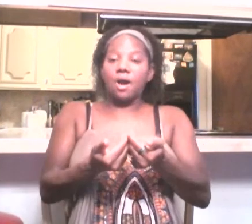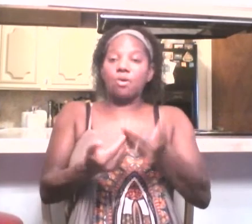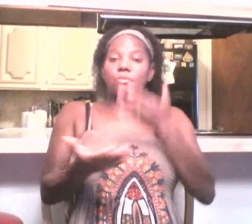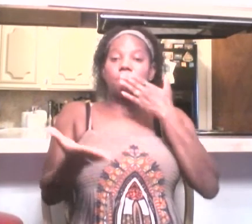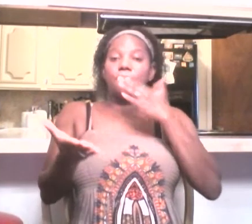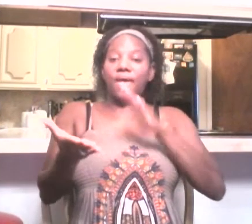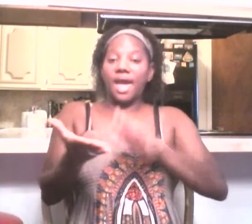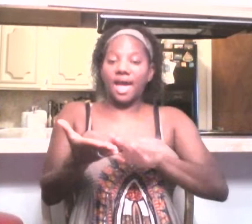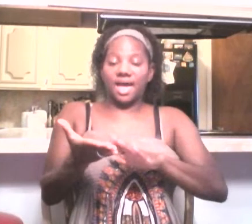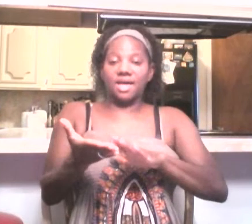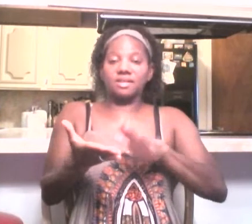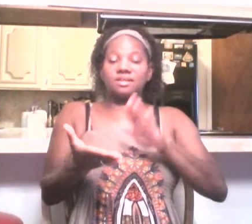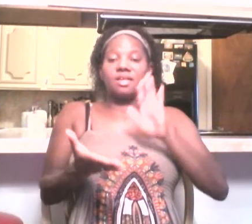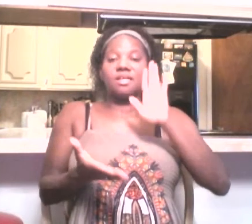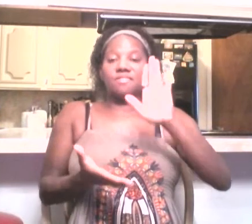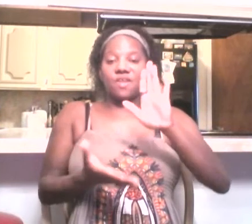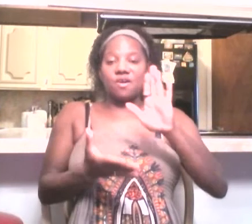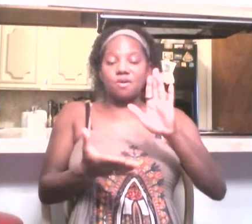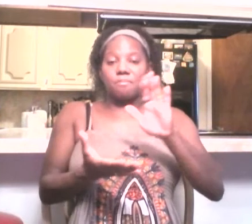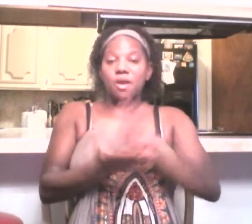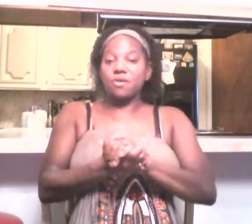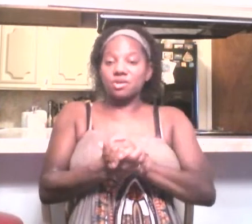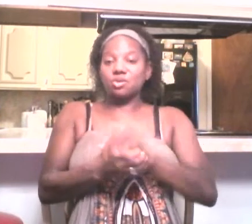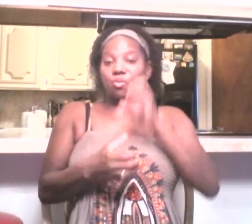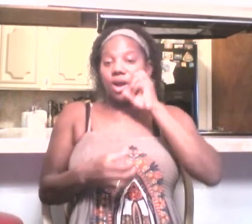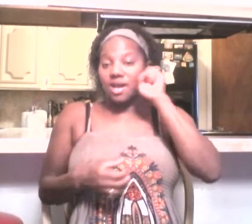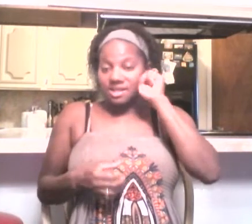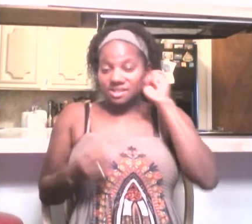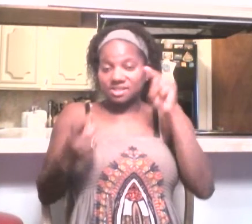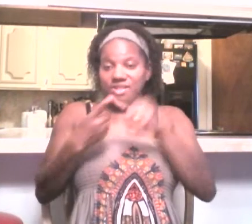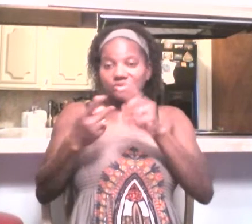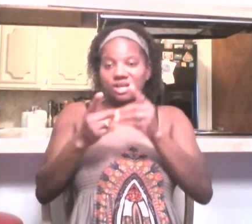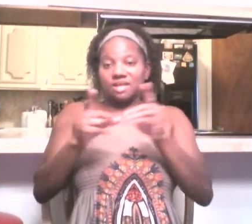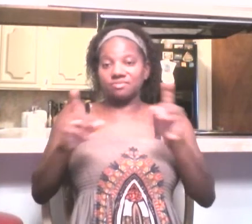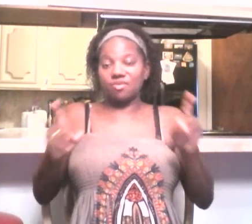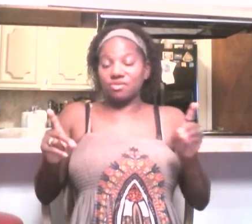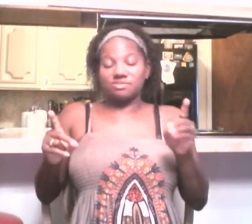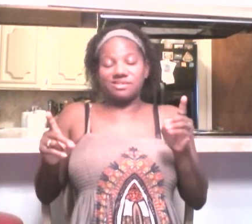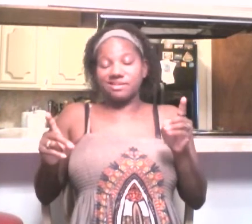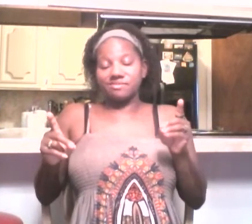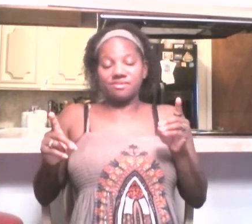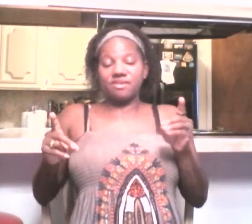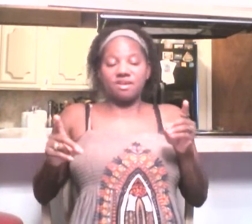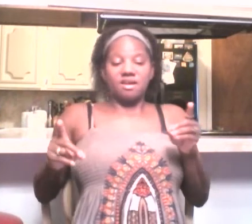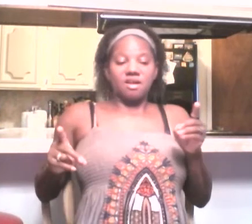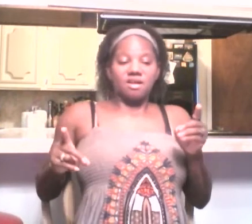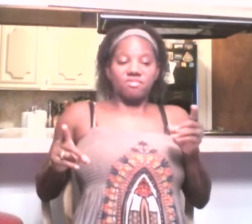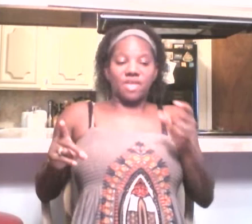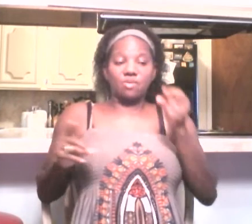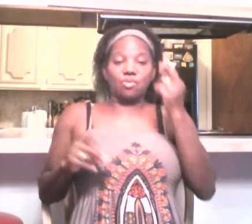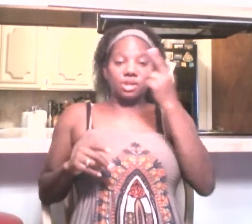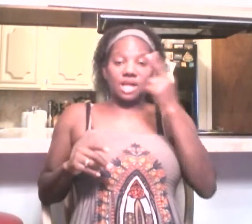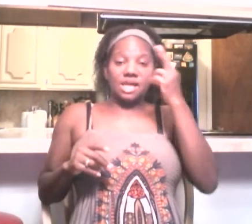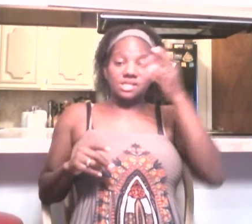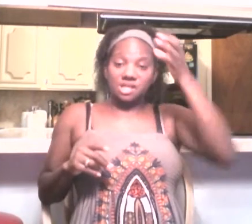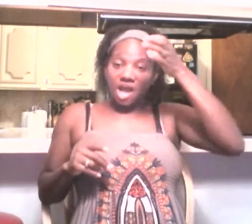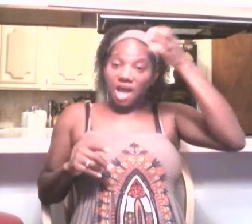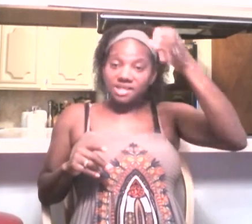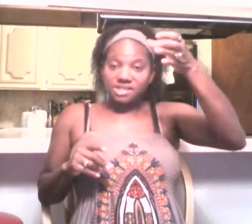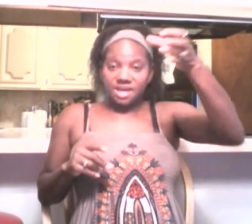how bad their marriage was until they got divorced. And they realized the